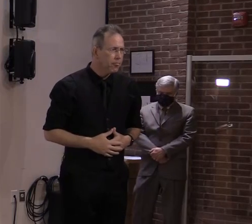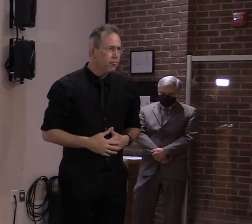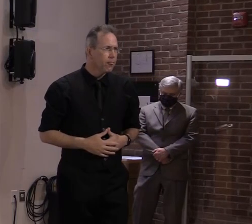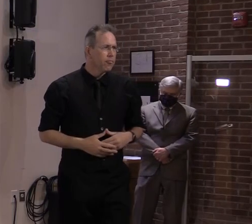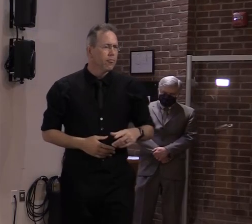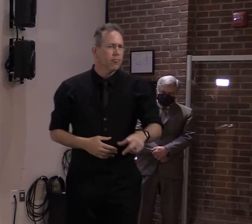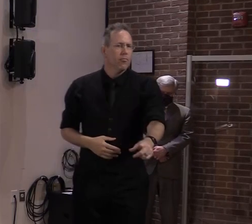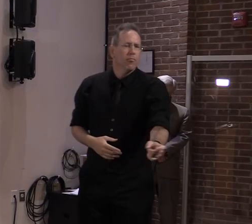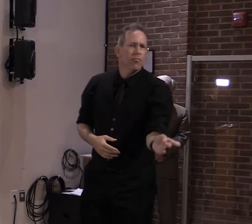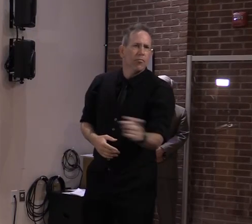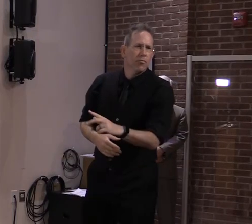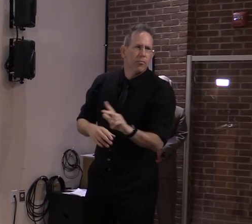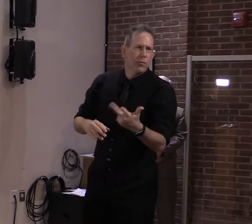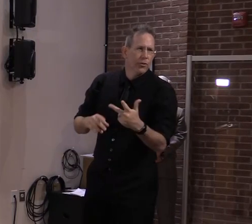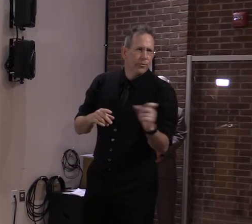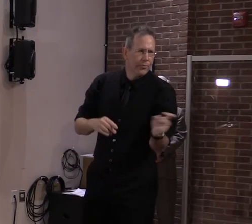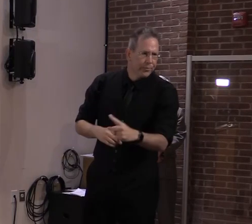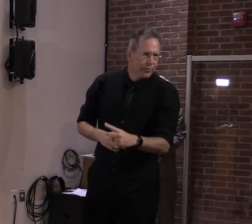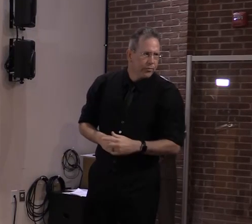one last thing